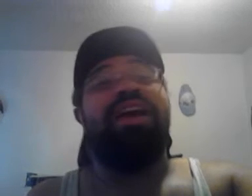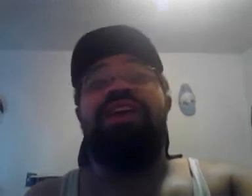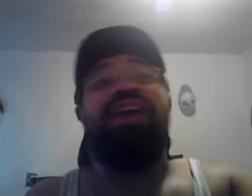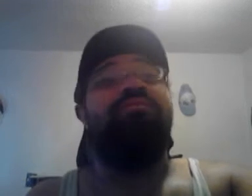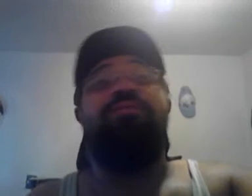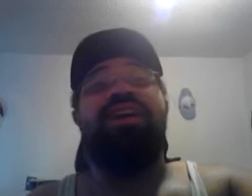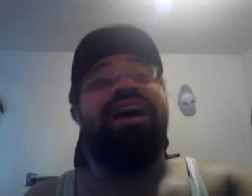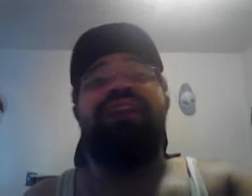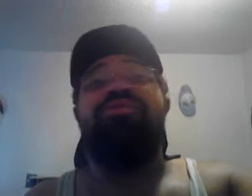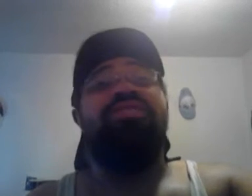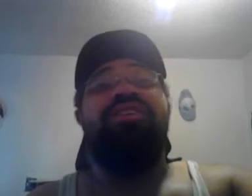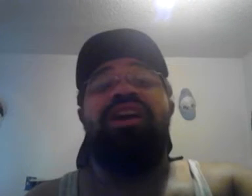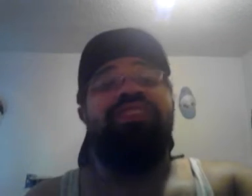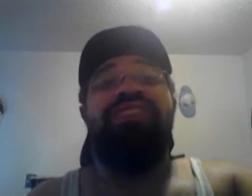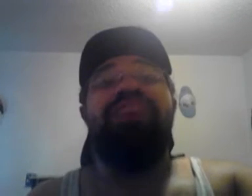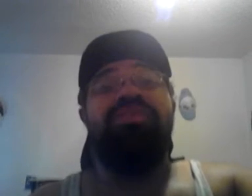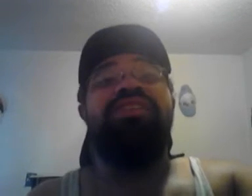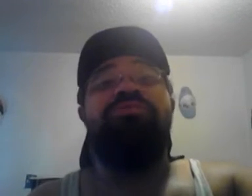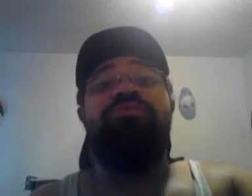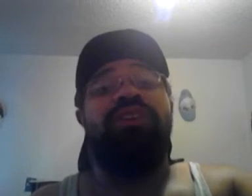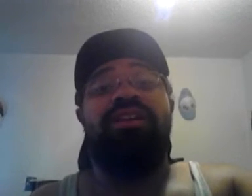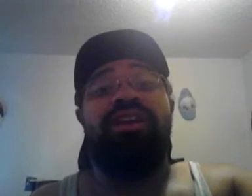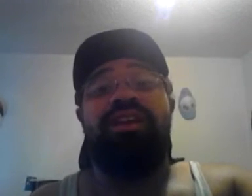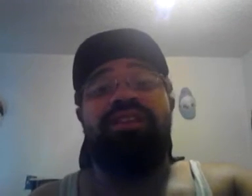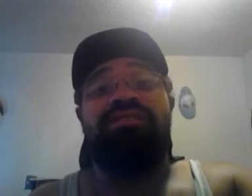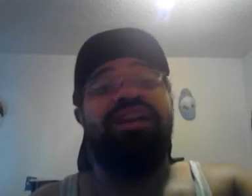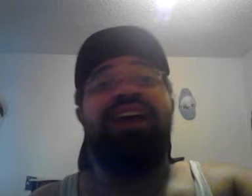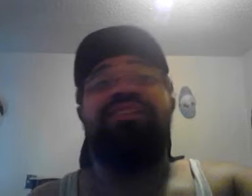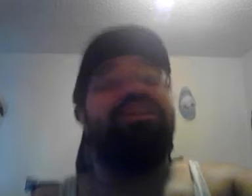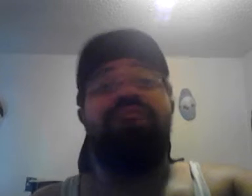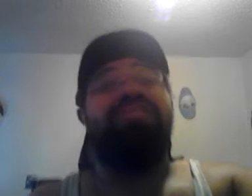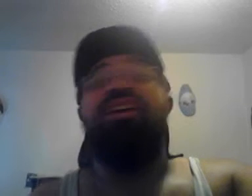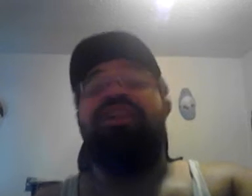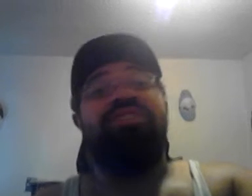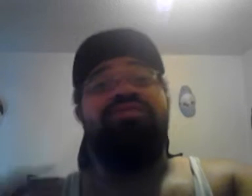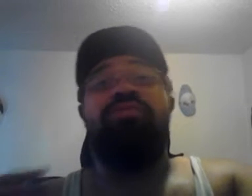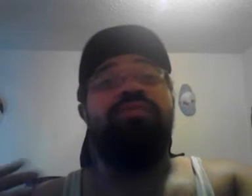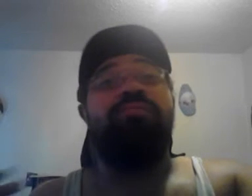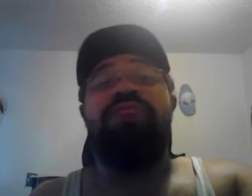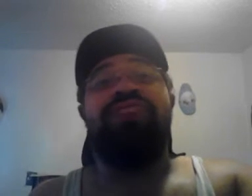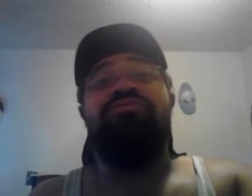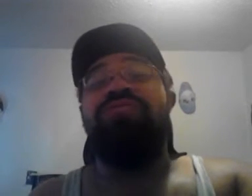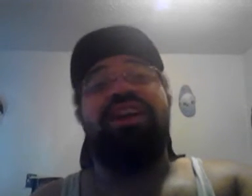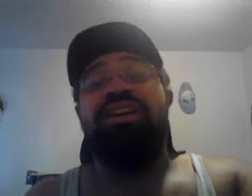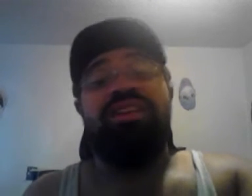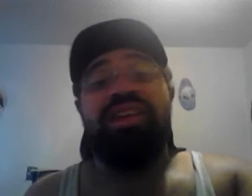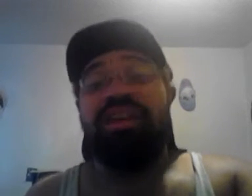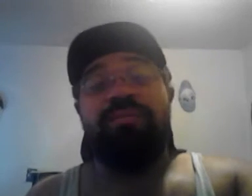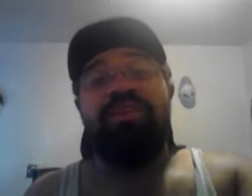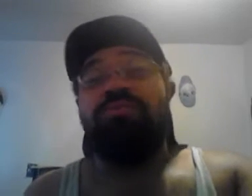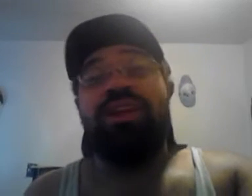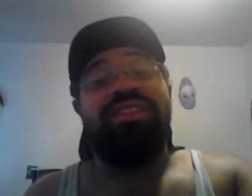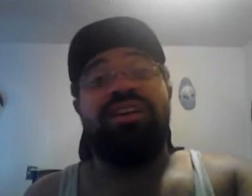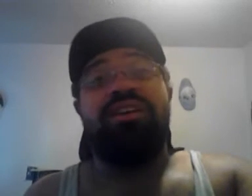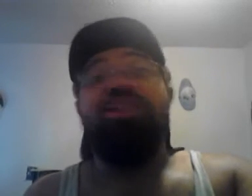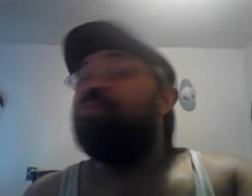we have what we got, and things will get through, and God take the rest, because it's going to be a bright new day is ahead of us right now. But there's